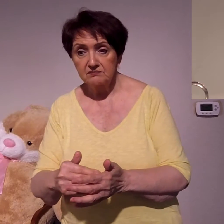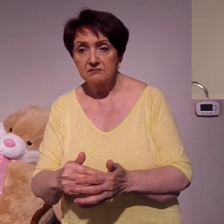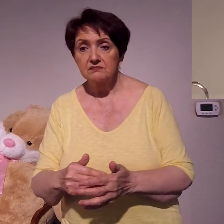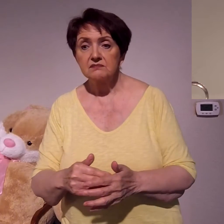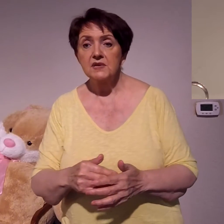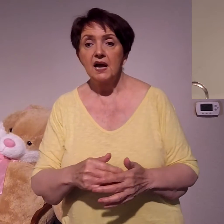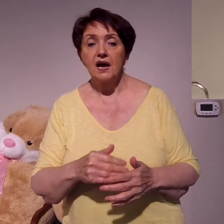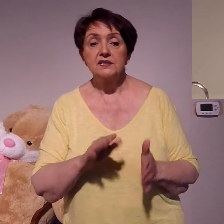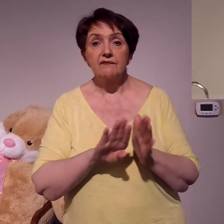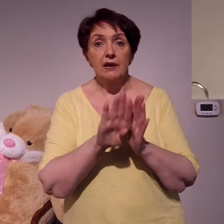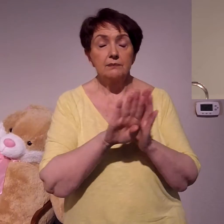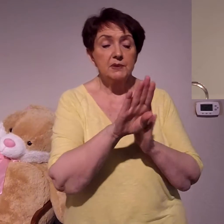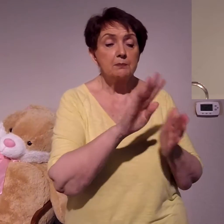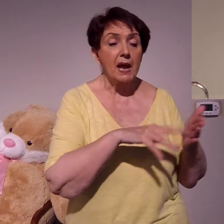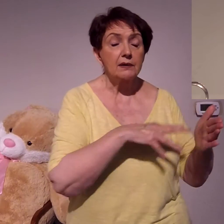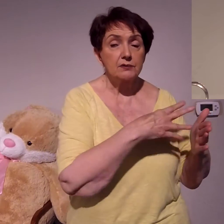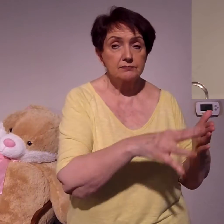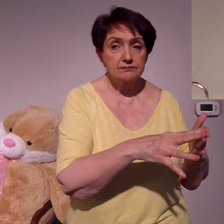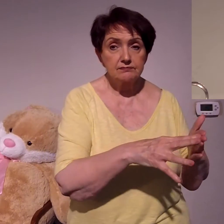experience or